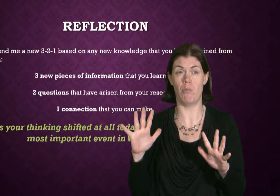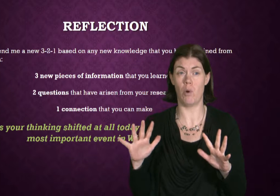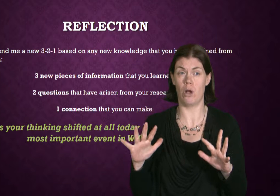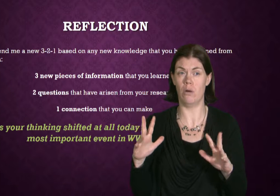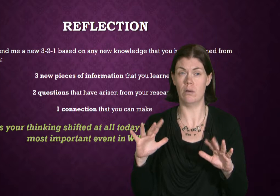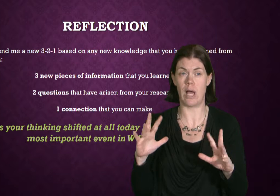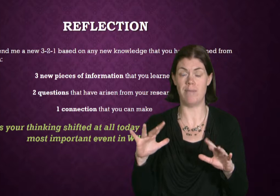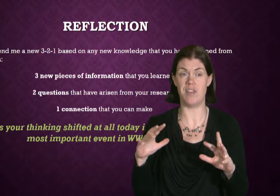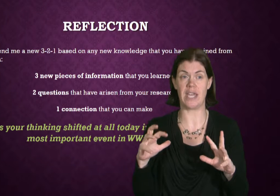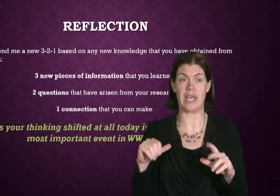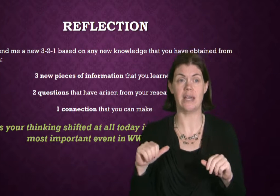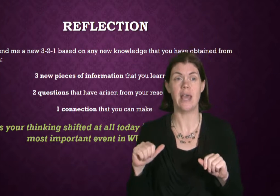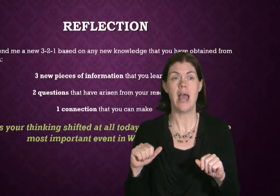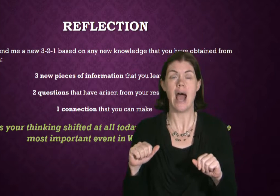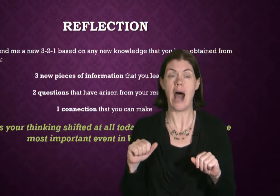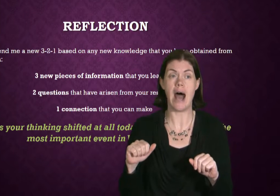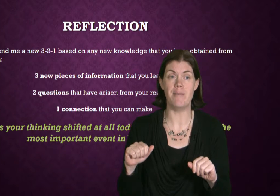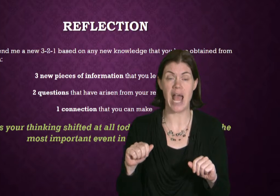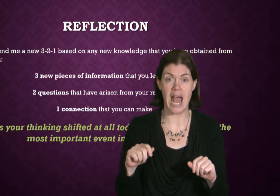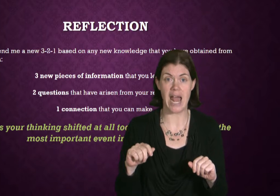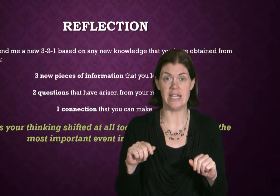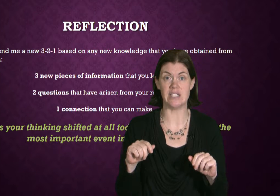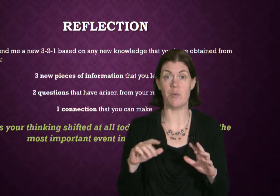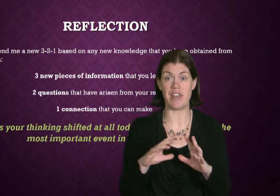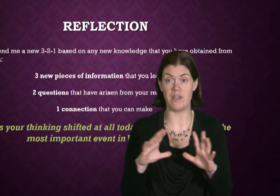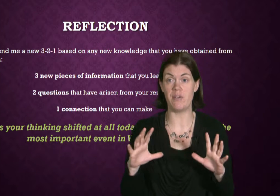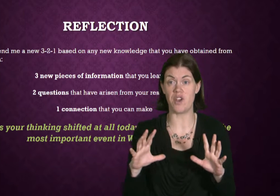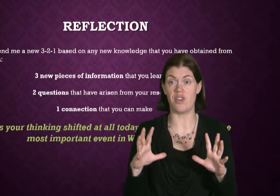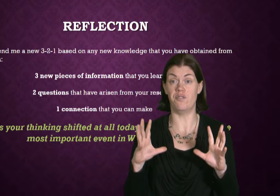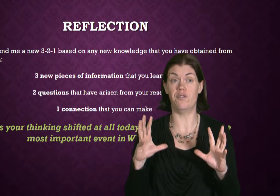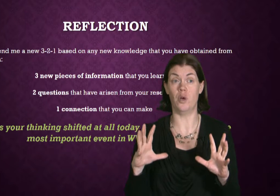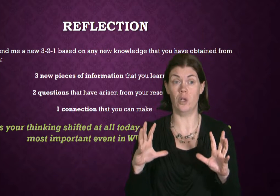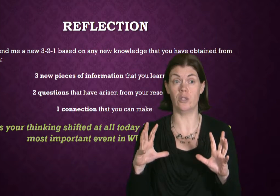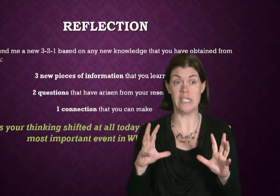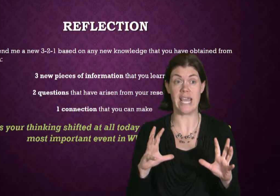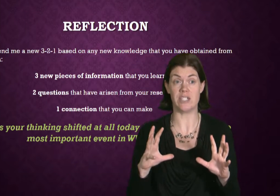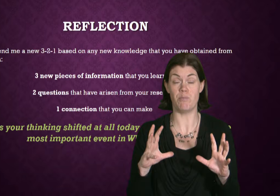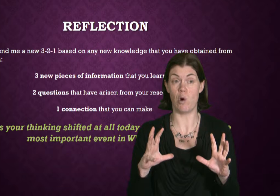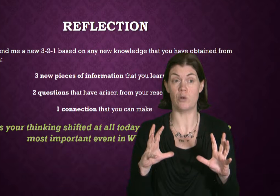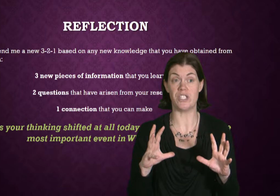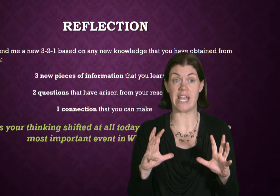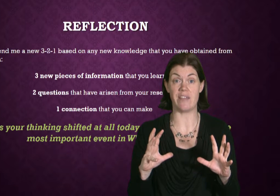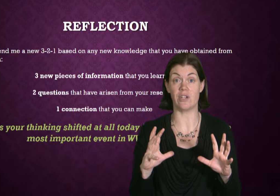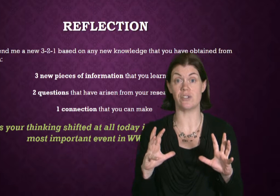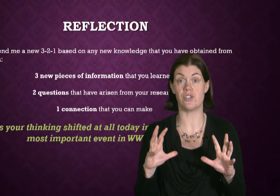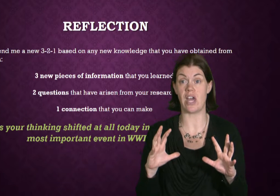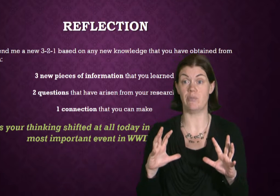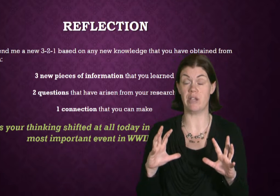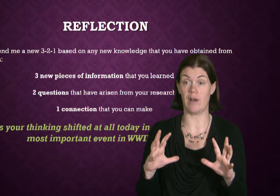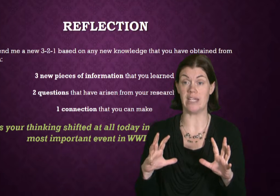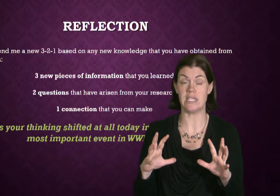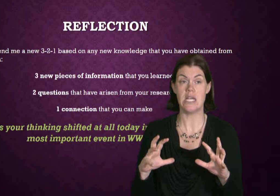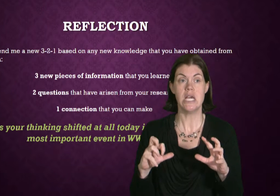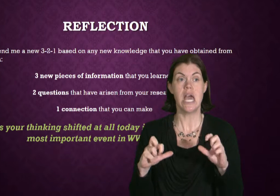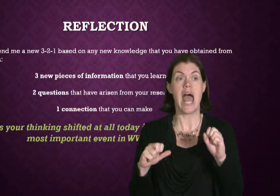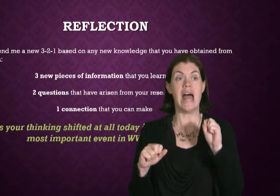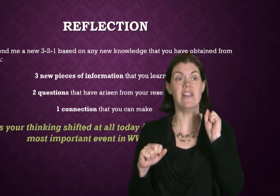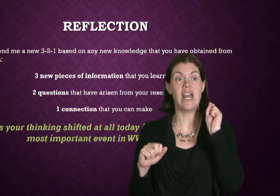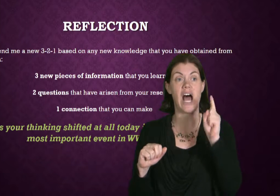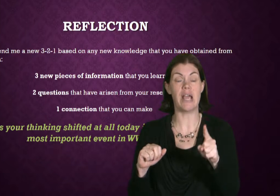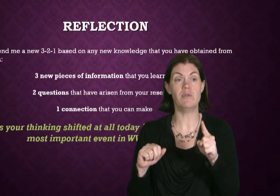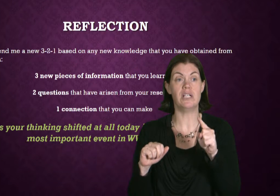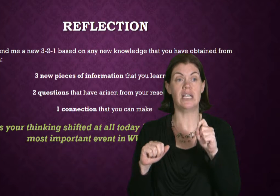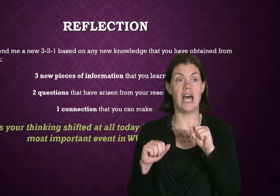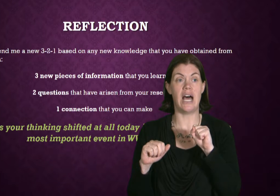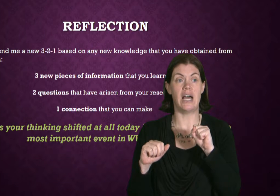me tomorrow, I'm thinking. And I think we've got the full day tomorrow together. So that'll be great. And